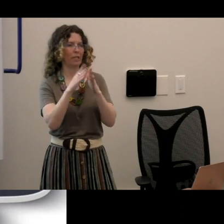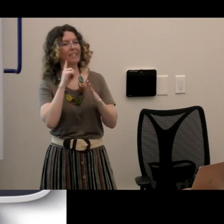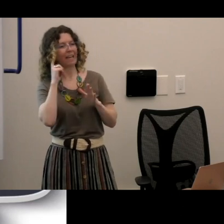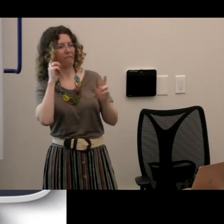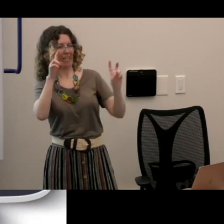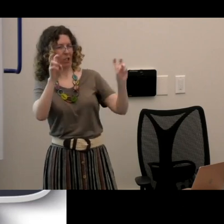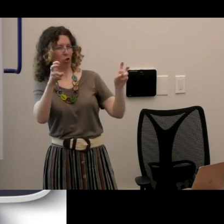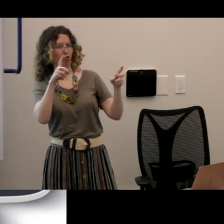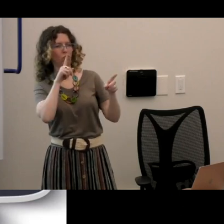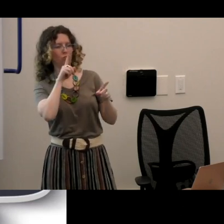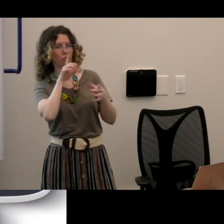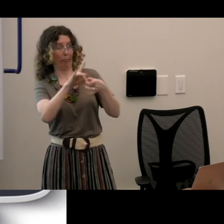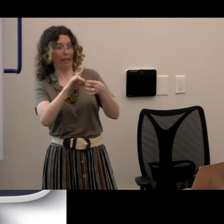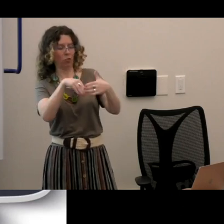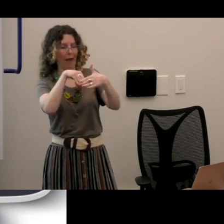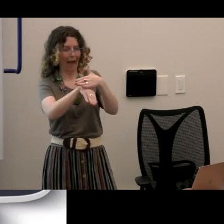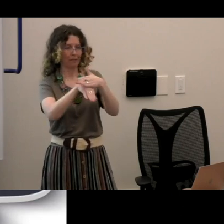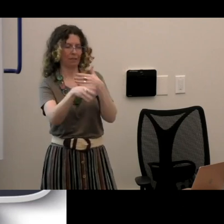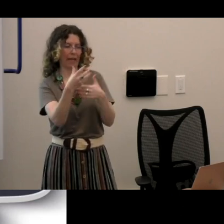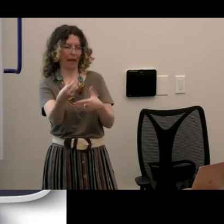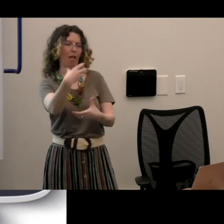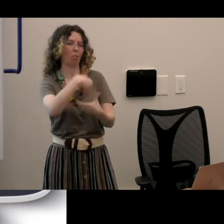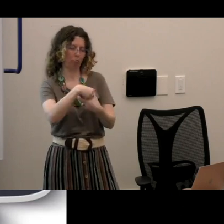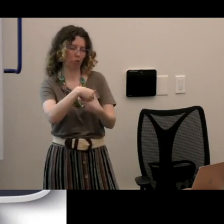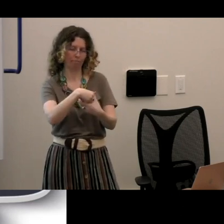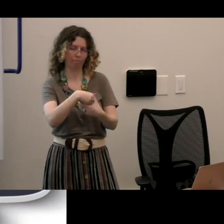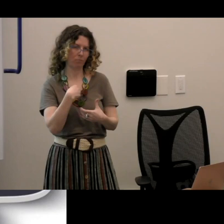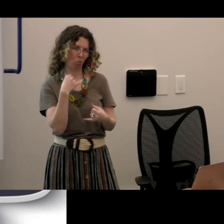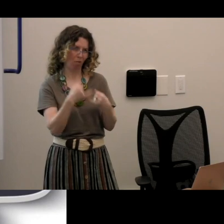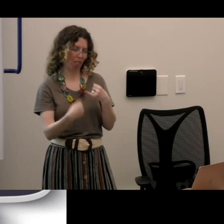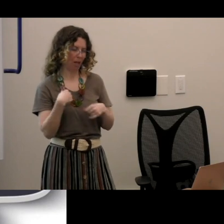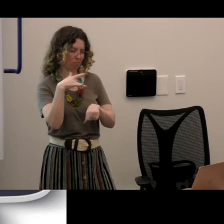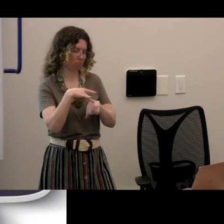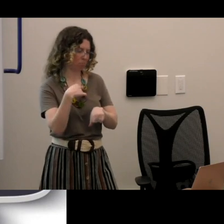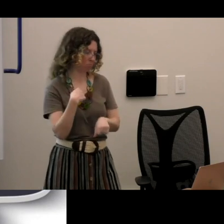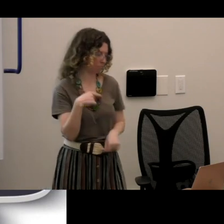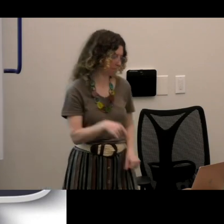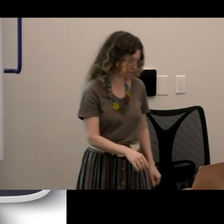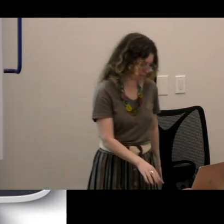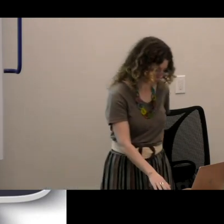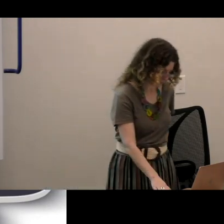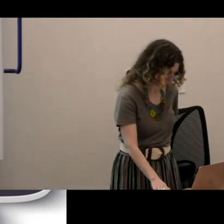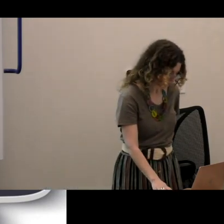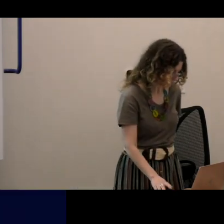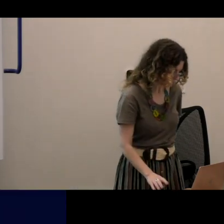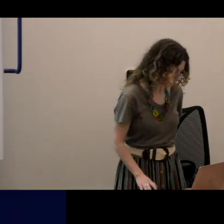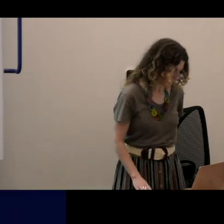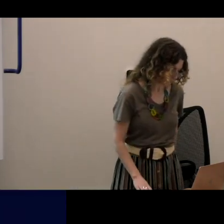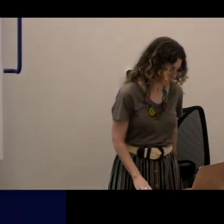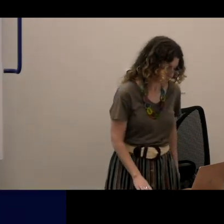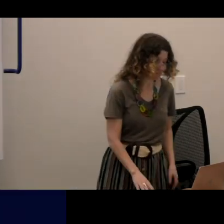it pertains to deaf culture and deaf events, as well as access and inclusion. I'd like to speak on